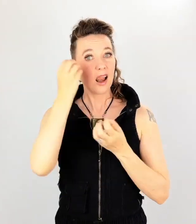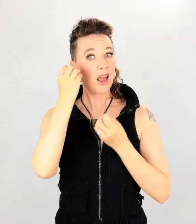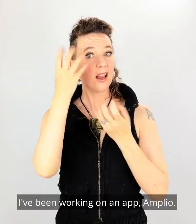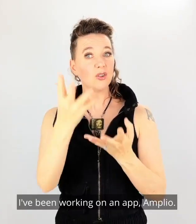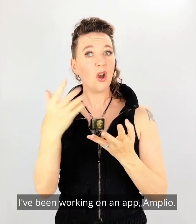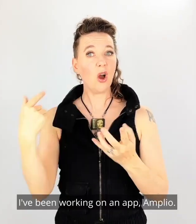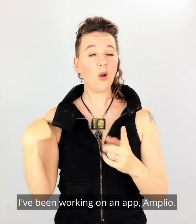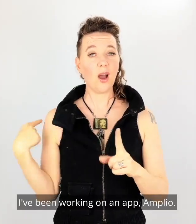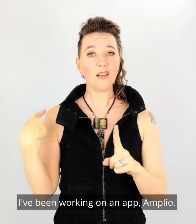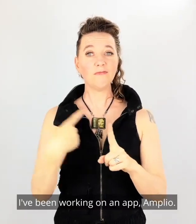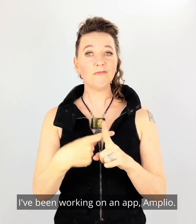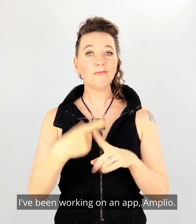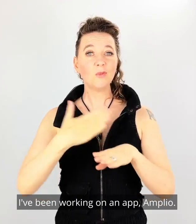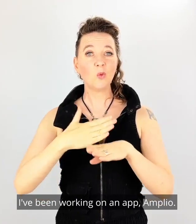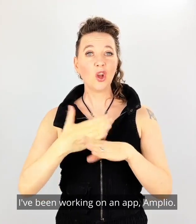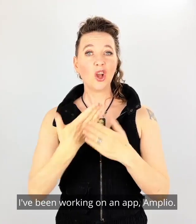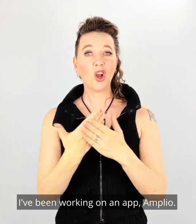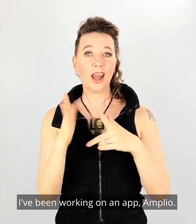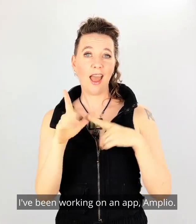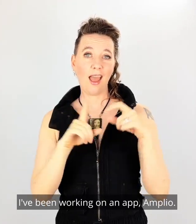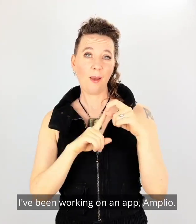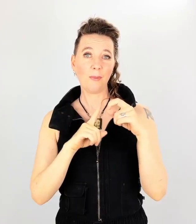I've been working on an app, Amplio.